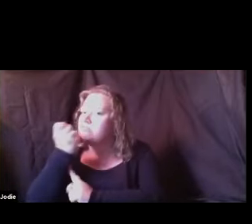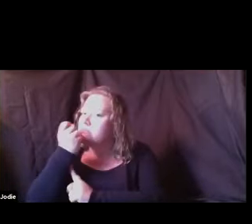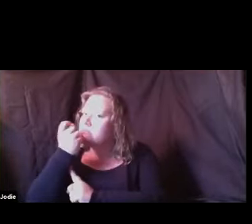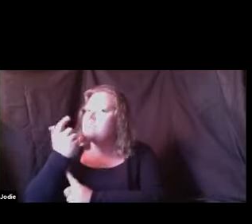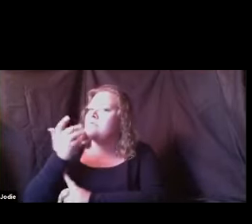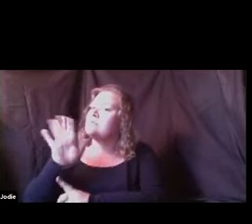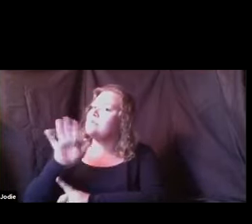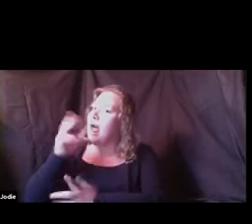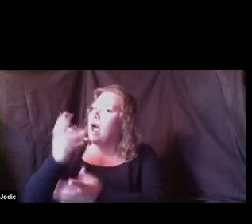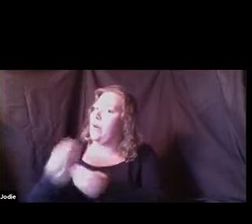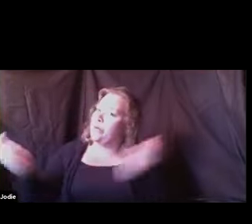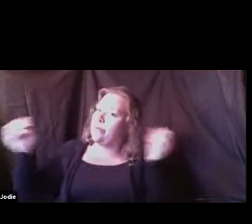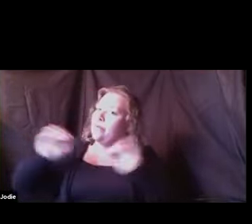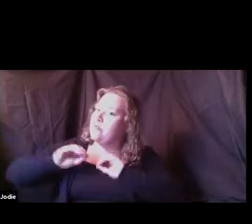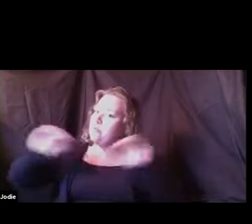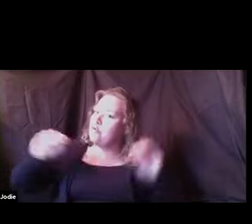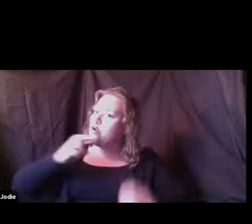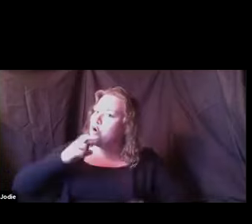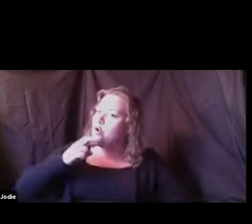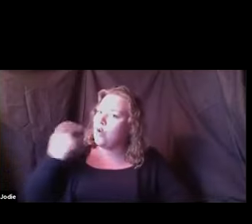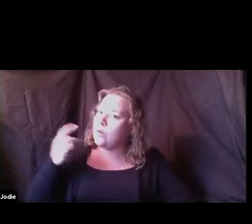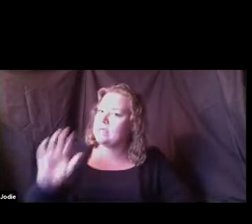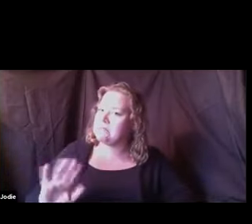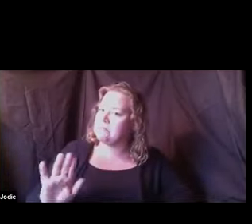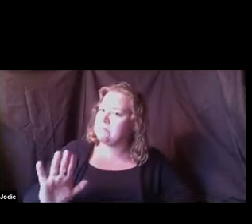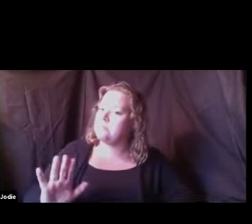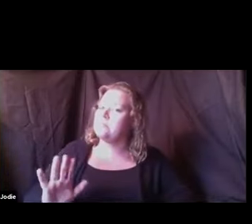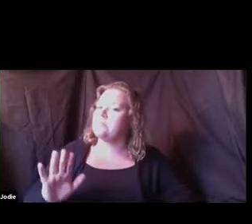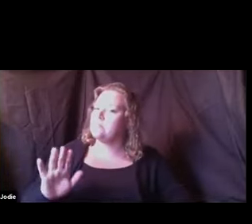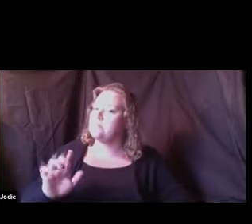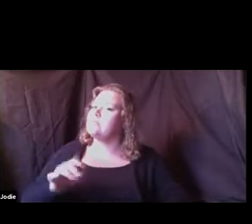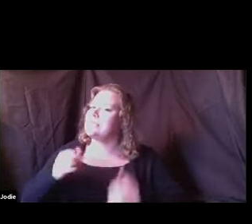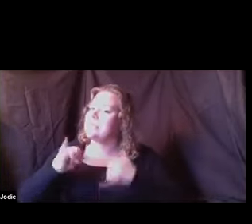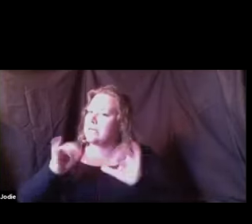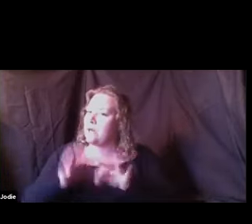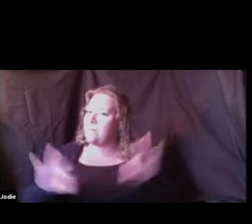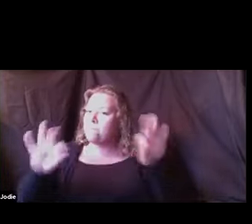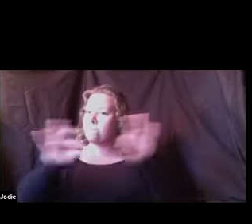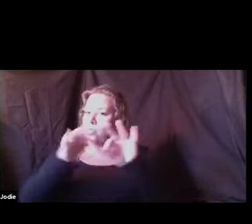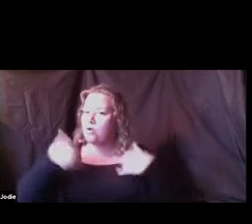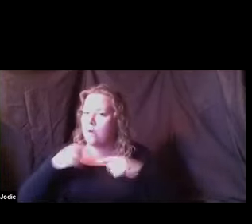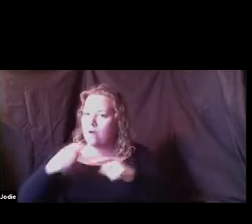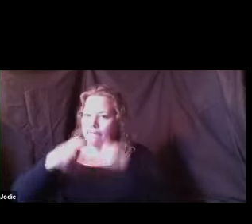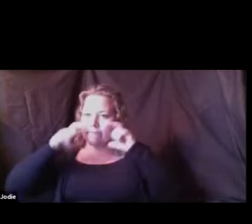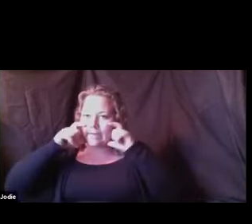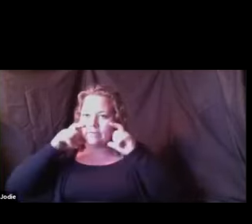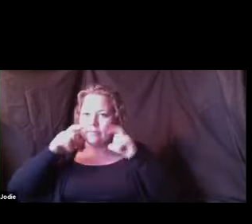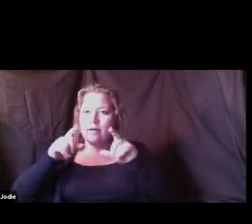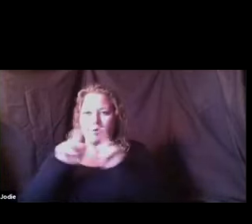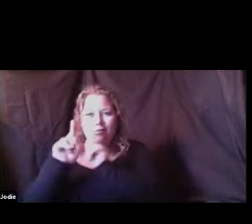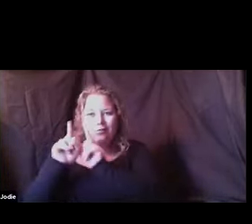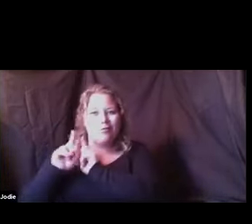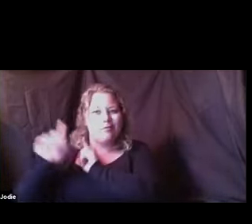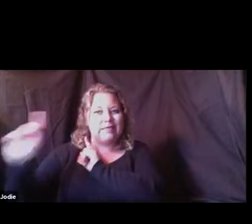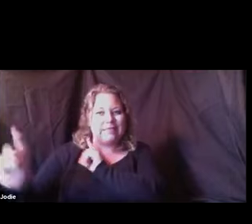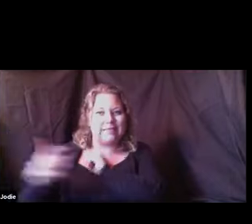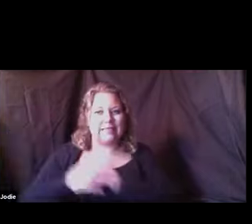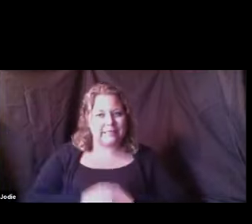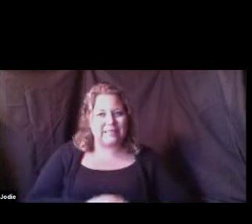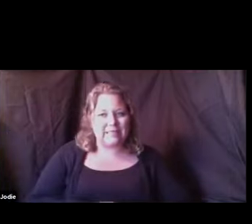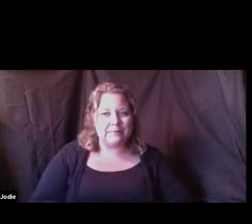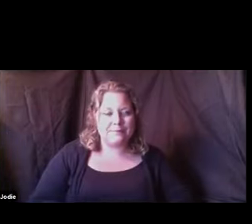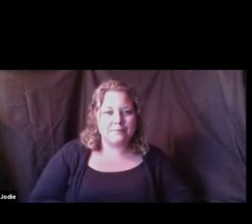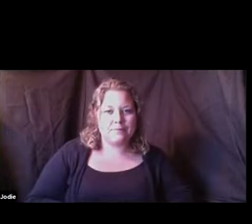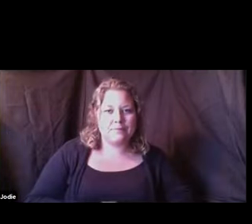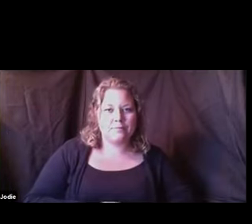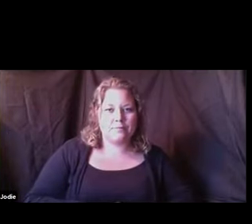why we continue to recommend the face coverings and the physical distancing wherever possible. Also think about